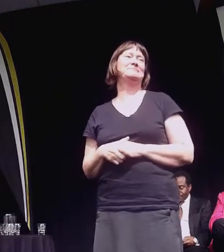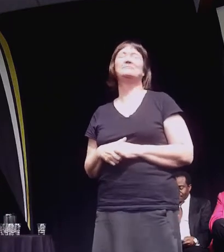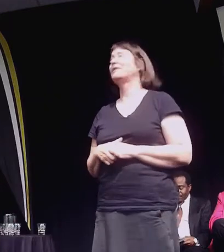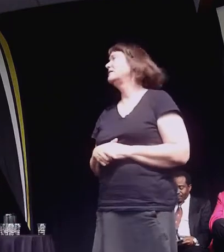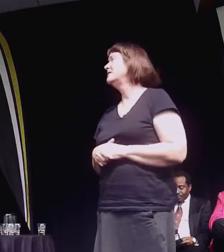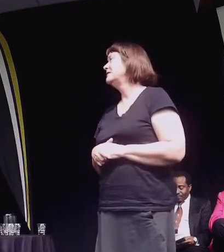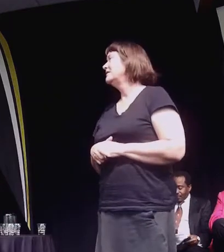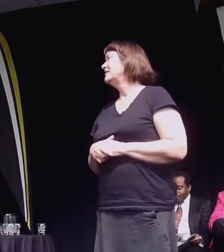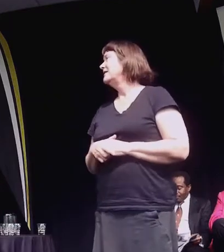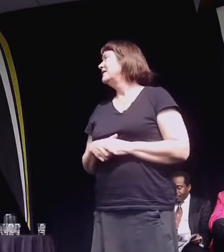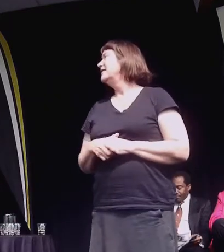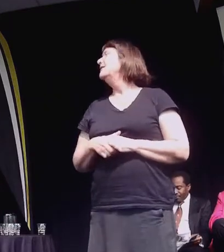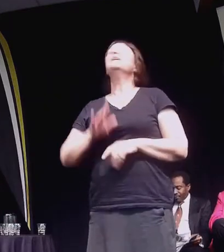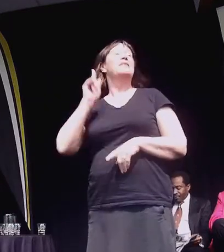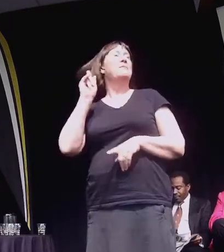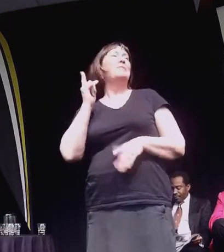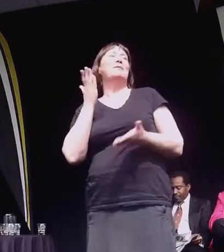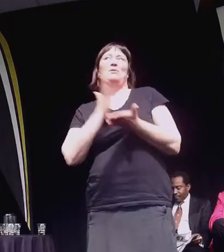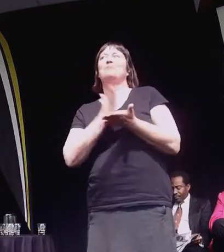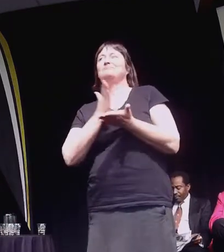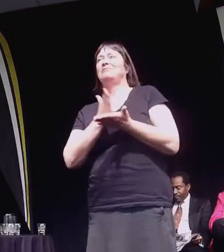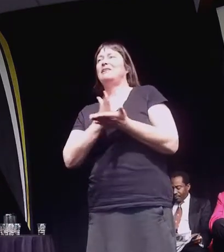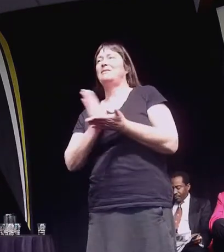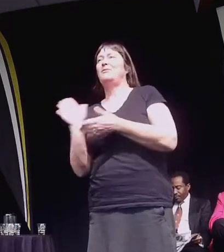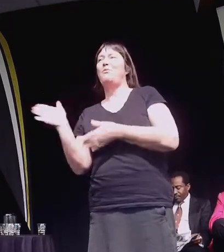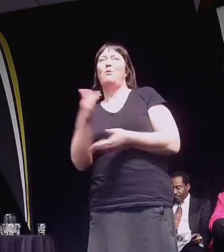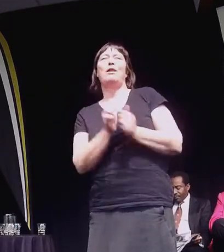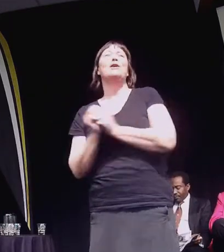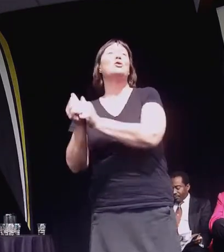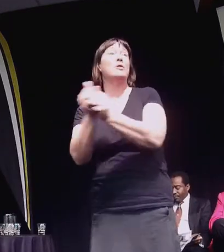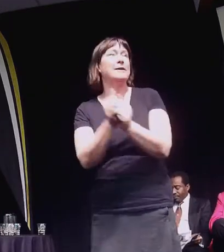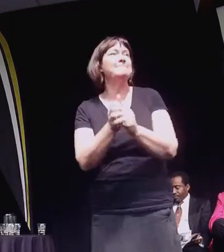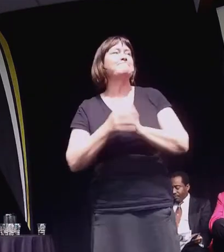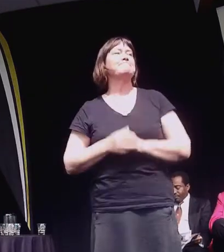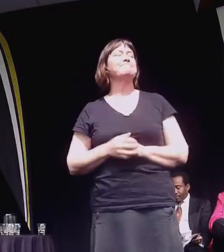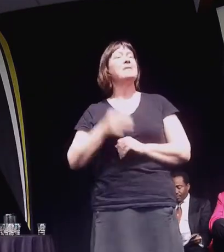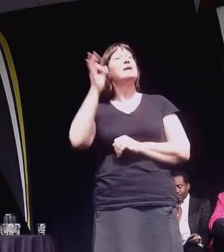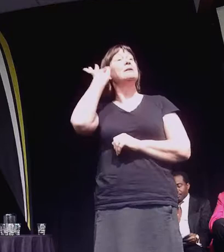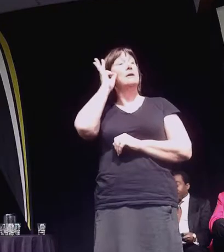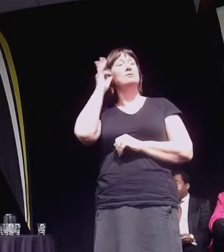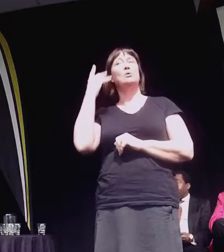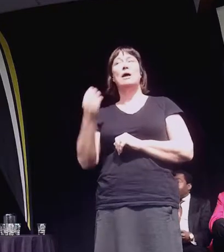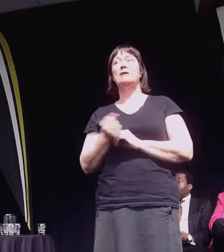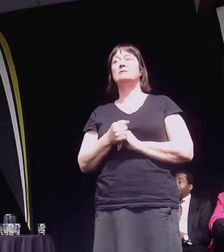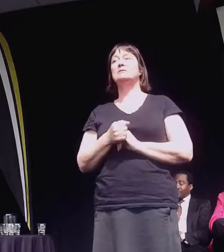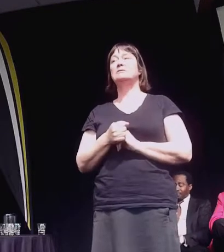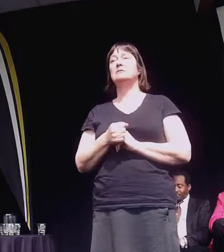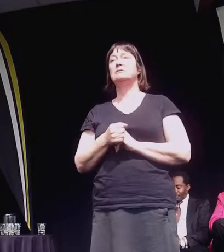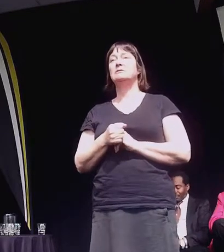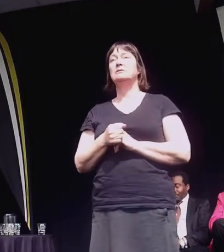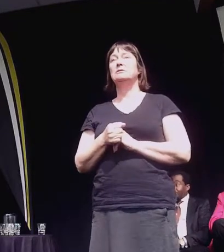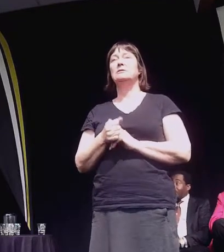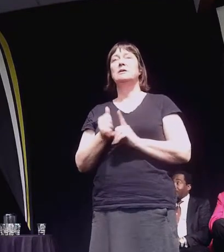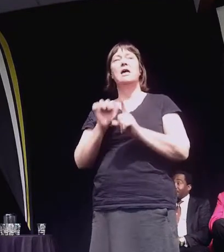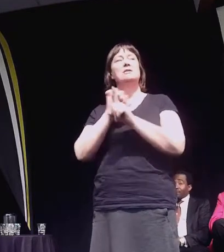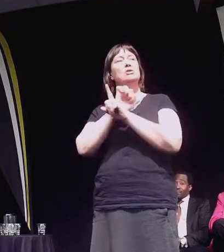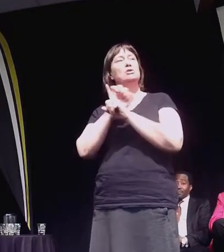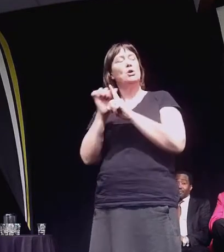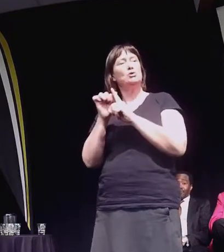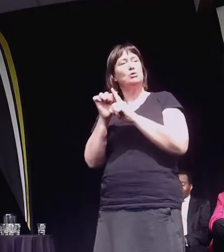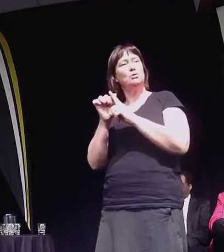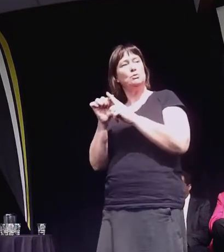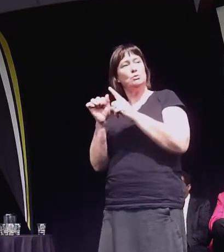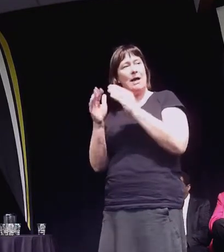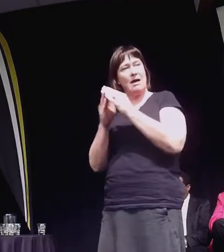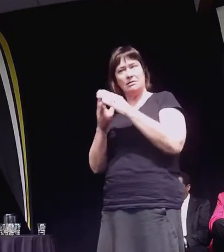You go. I think this is something we probably all will agree on. Look, council has council social stock of